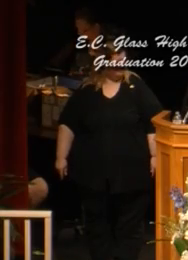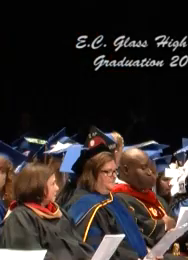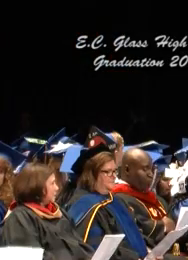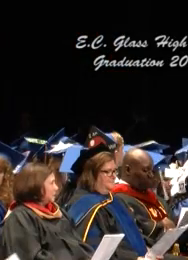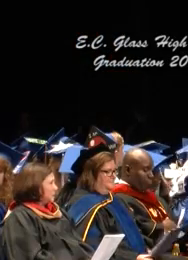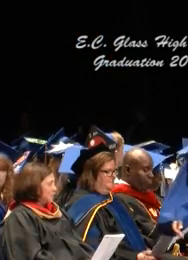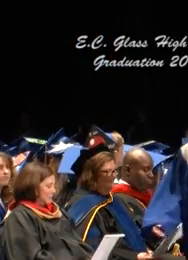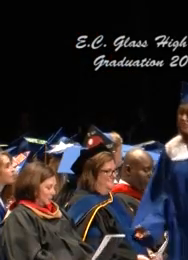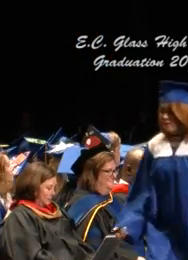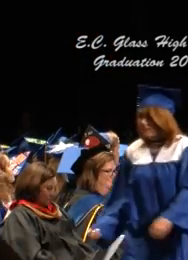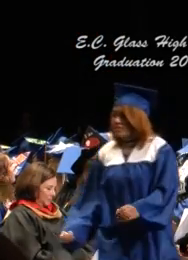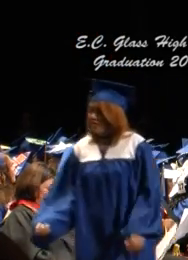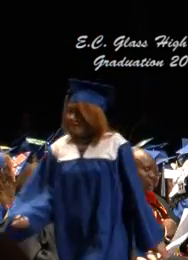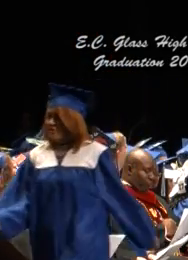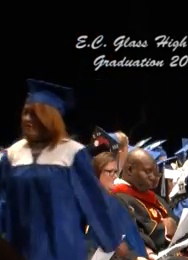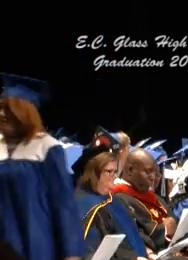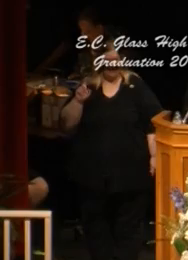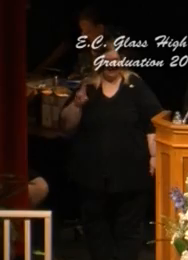Peter William Kistler.